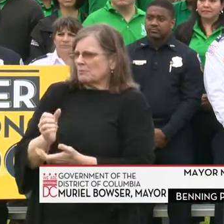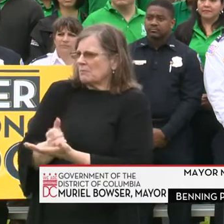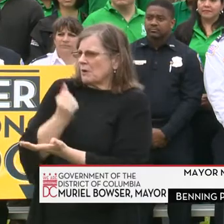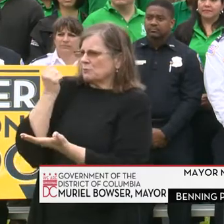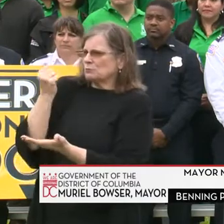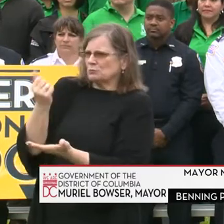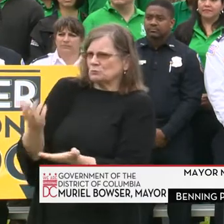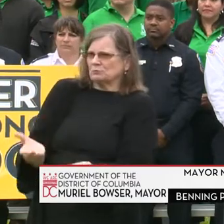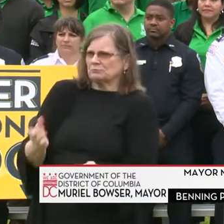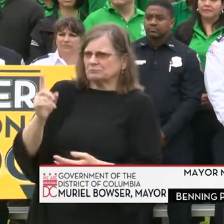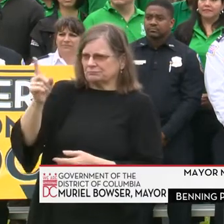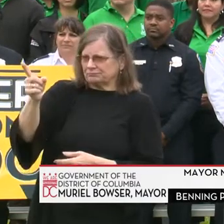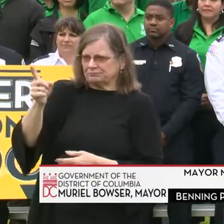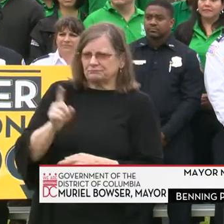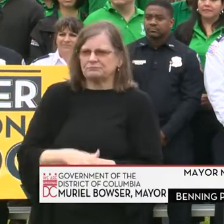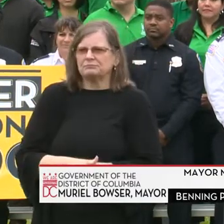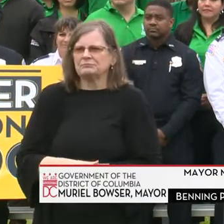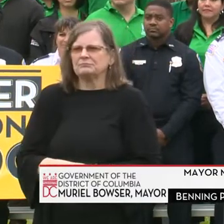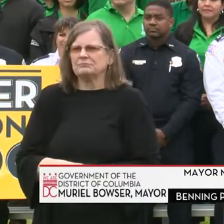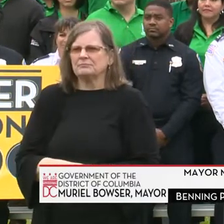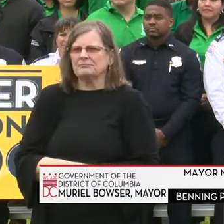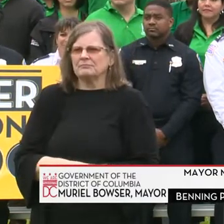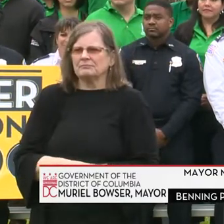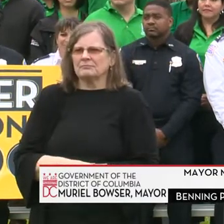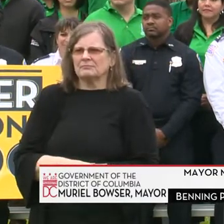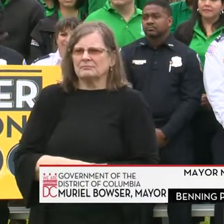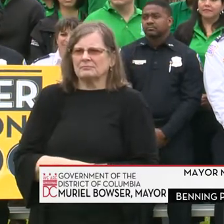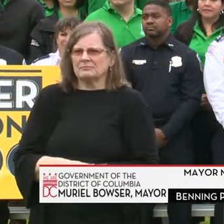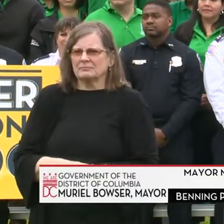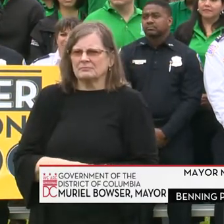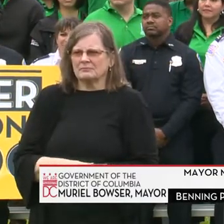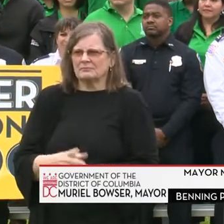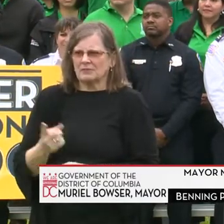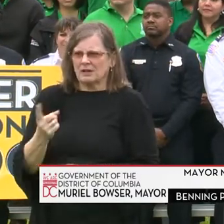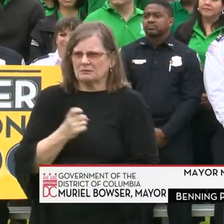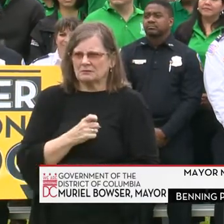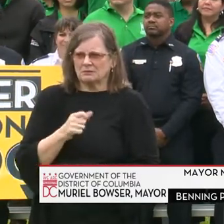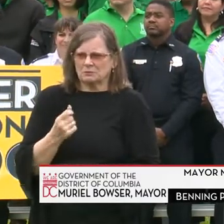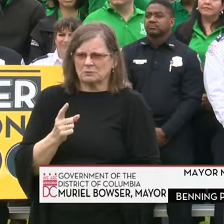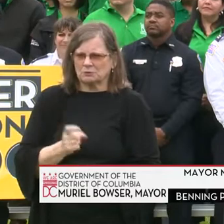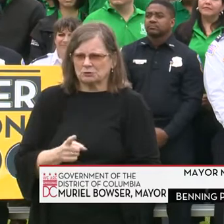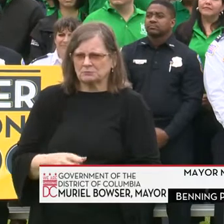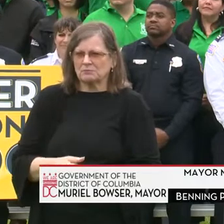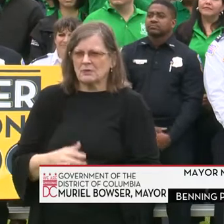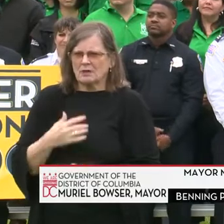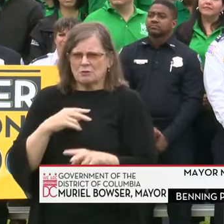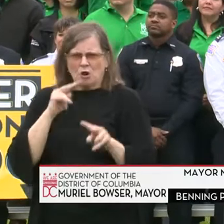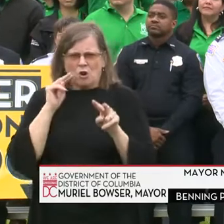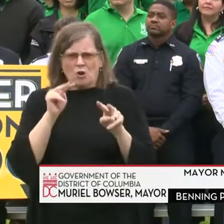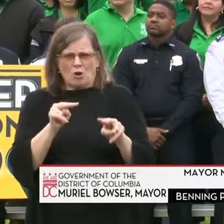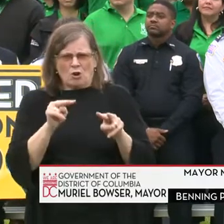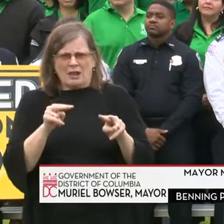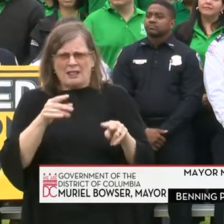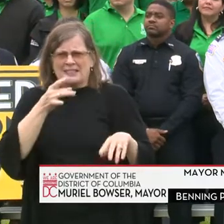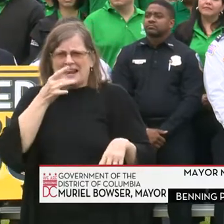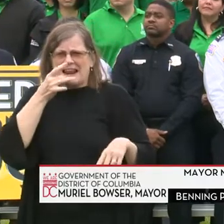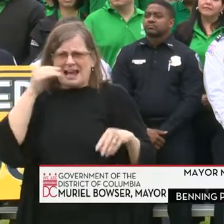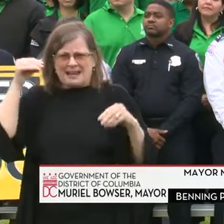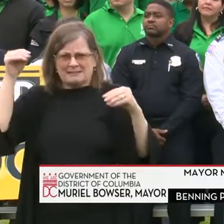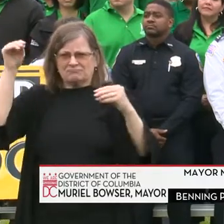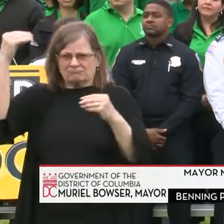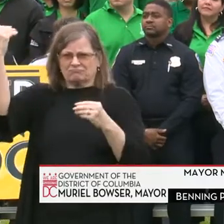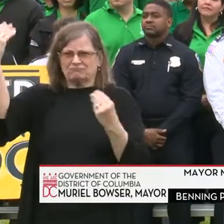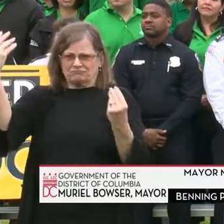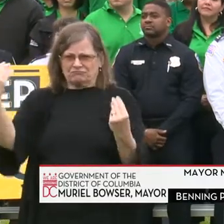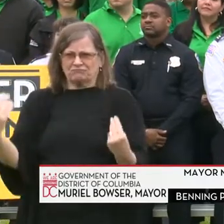that's not about crime. Can I ask it now? Sure. Okay. So we were looking at the lights at Florida and New York Avenue, and they are